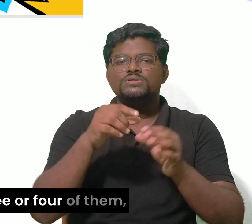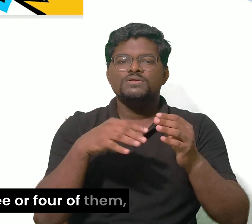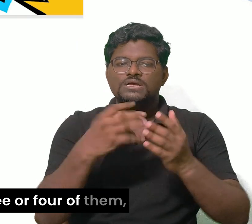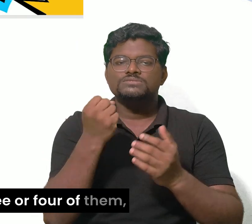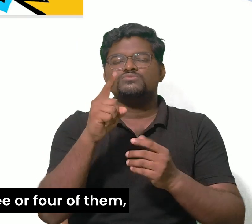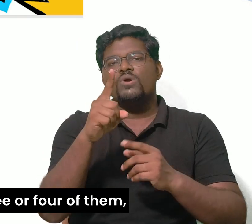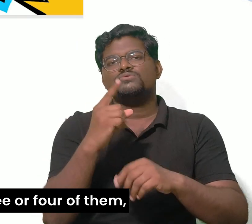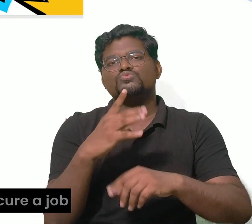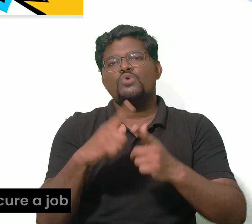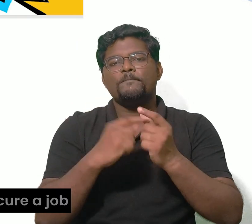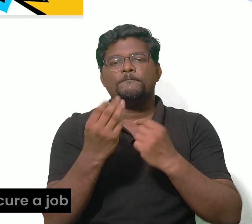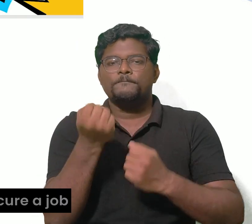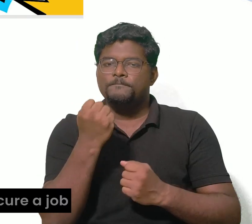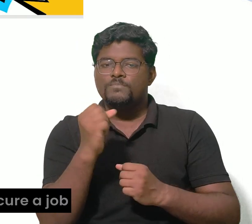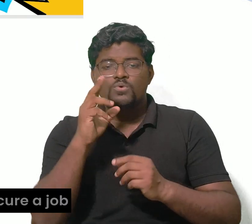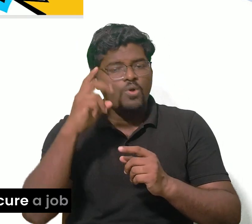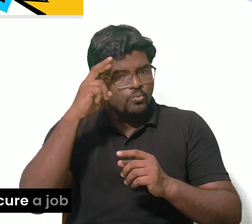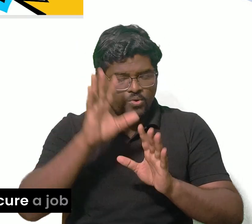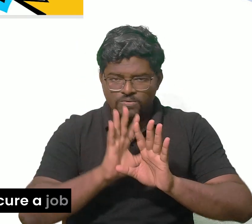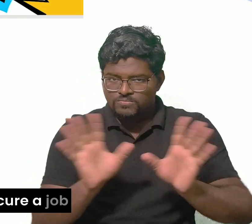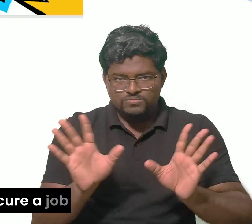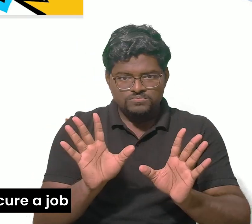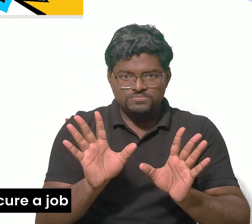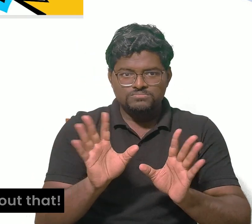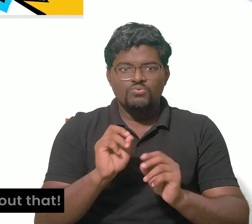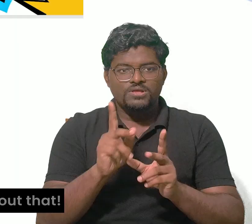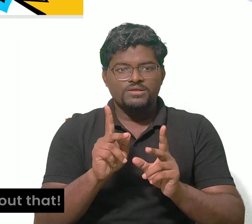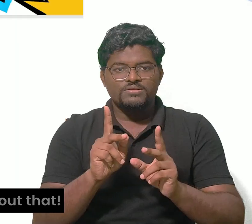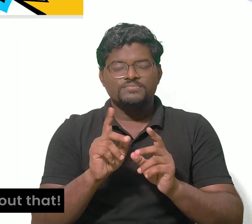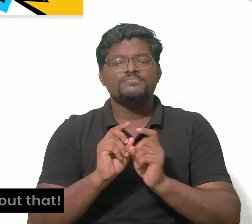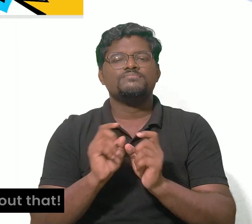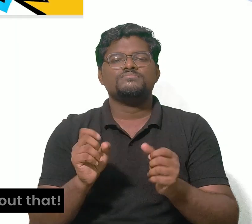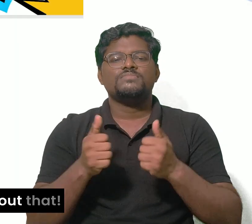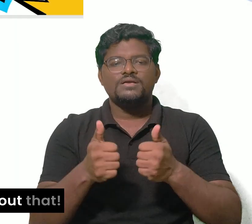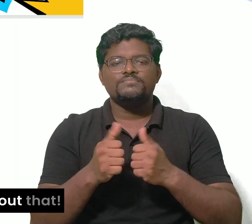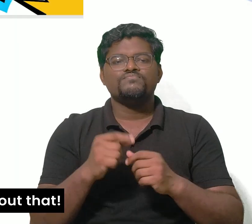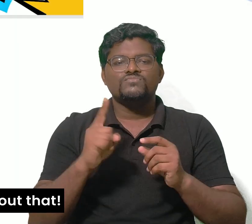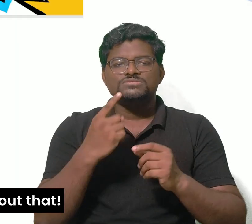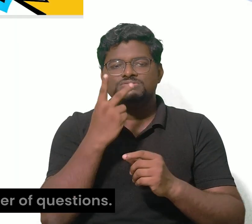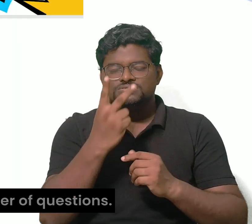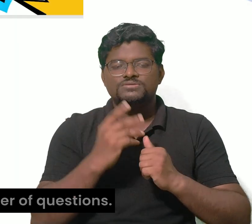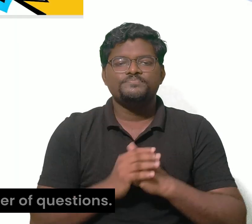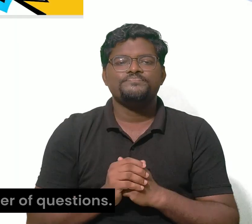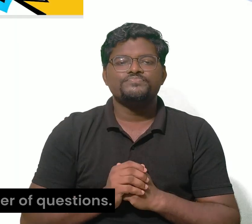means definitely you will get one job. There is no doubt about that. Okay, first,